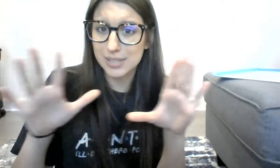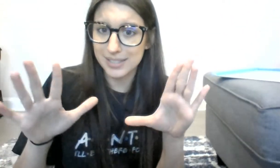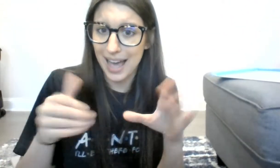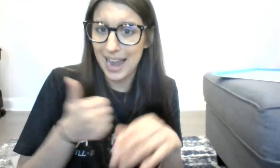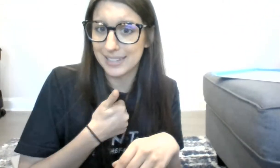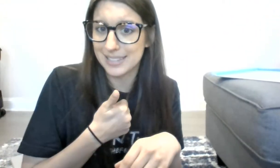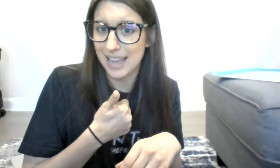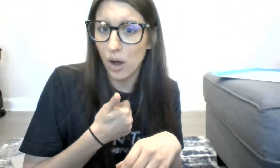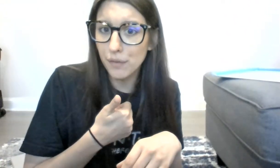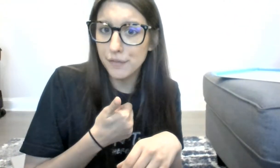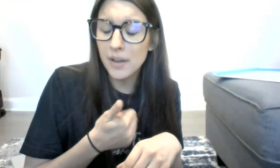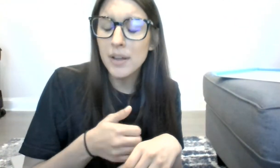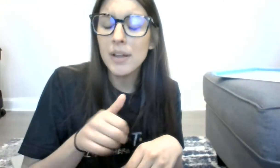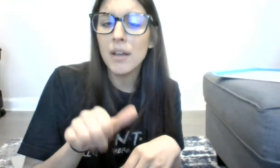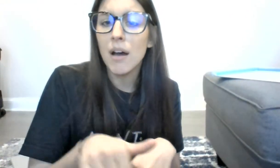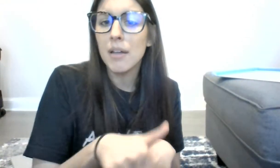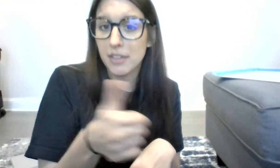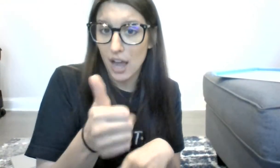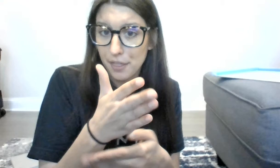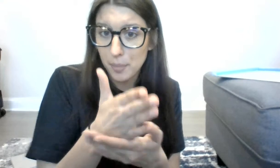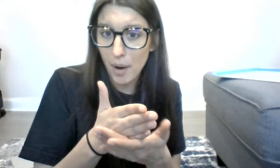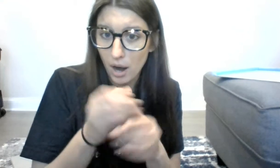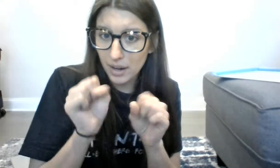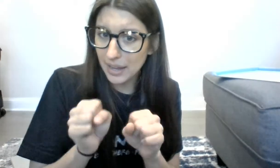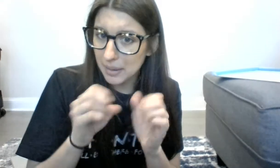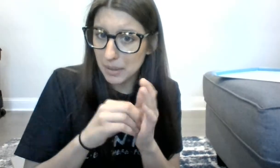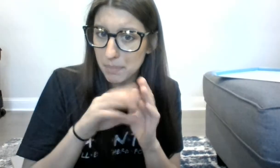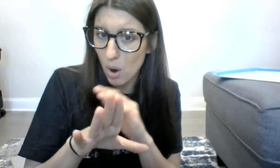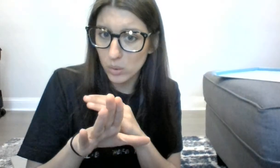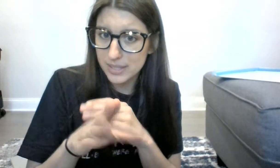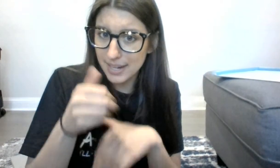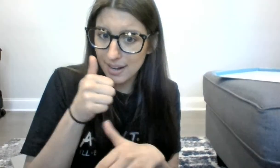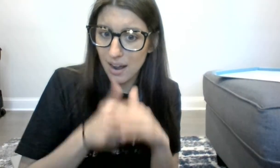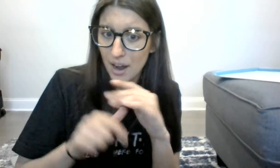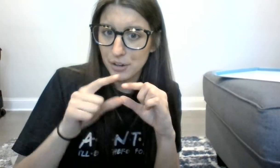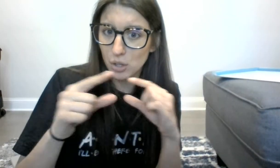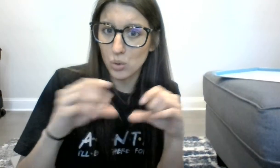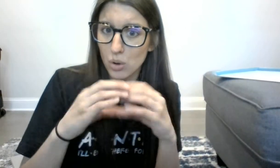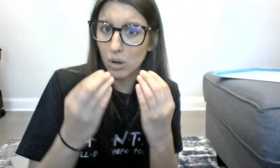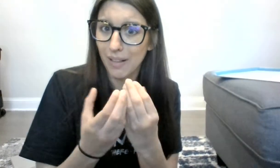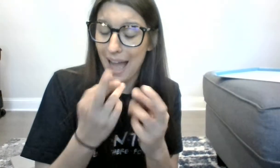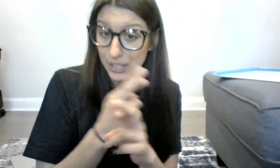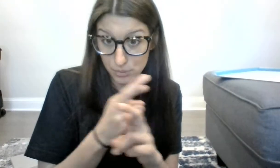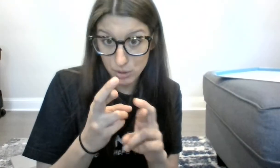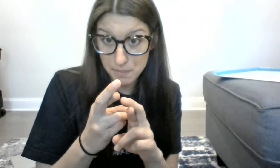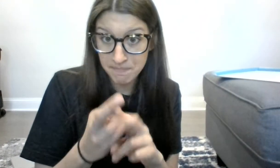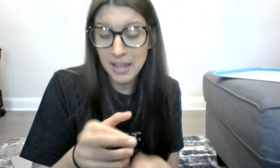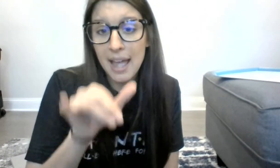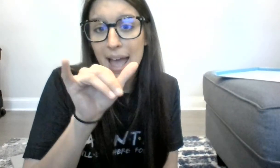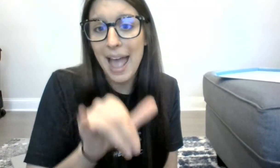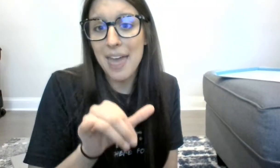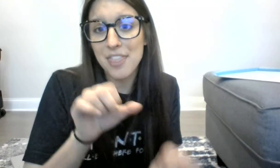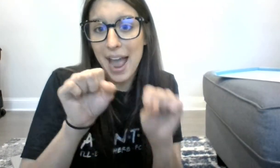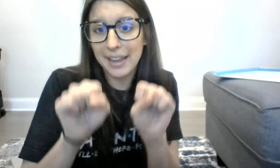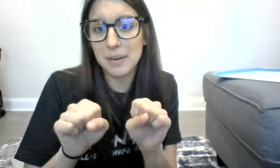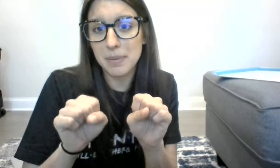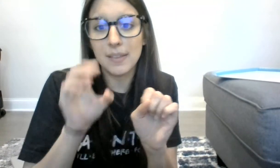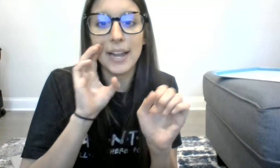slide itself. The other part can be posted under Google Classroom, and that can be, like I said,